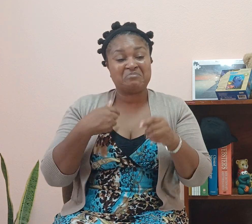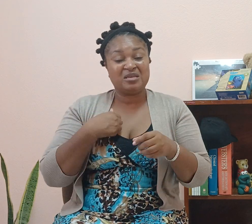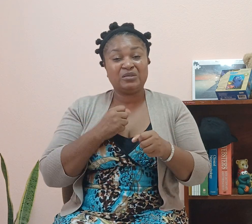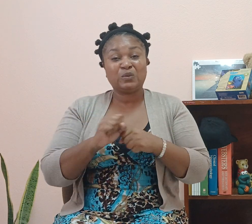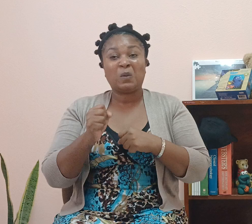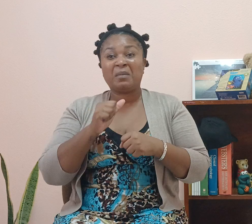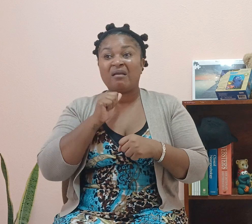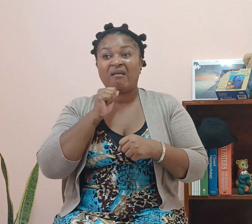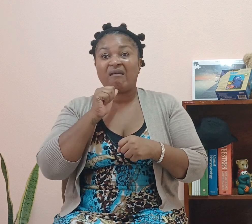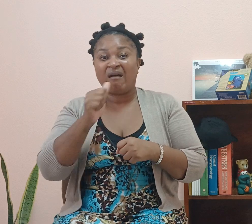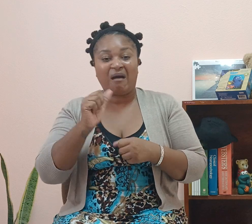8.